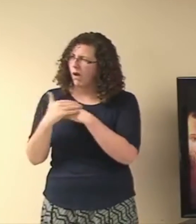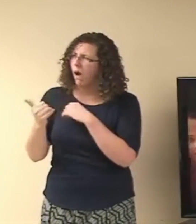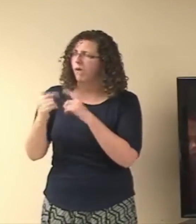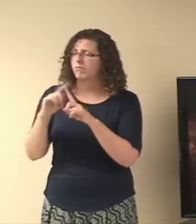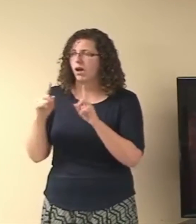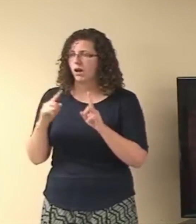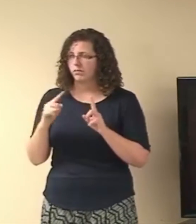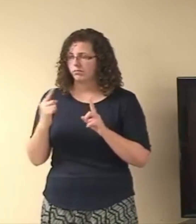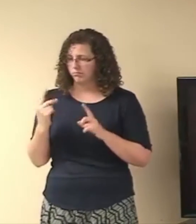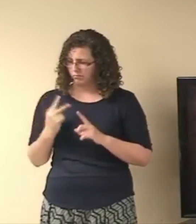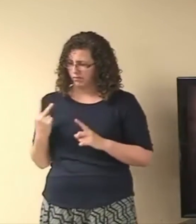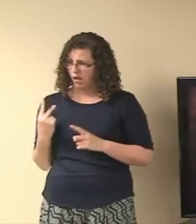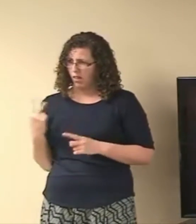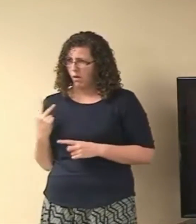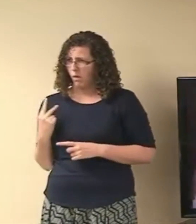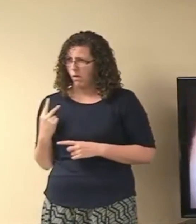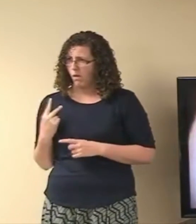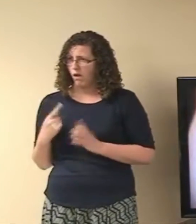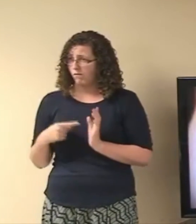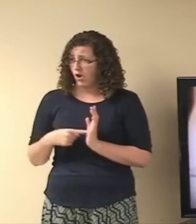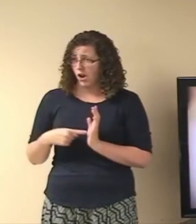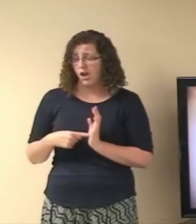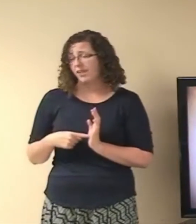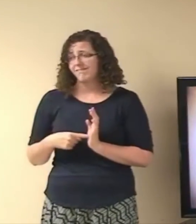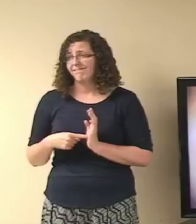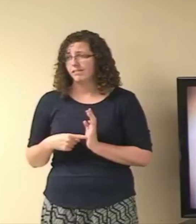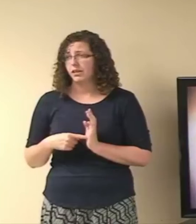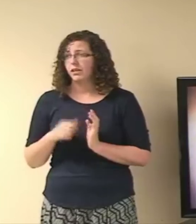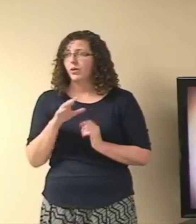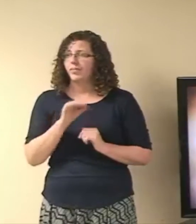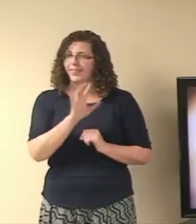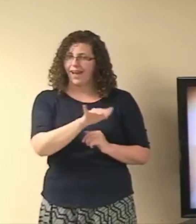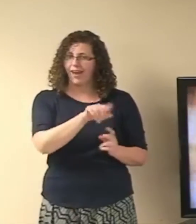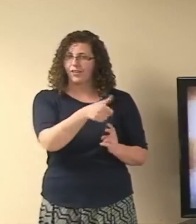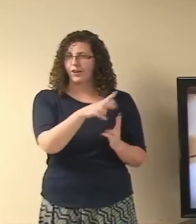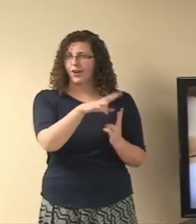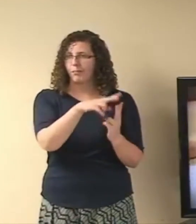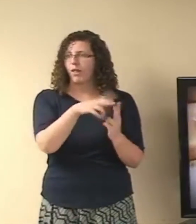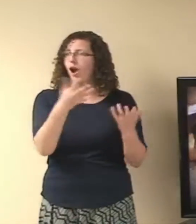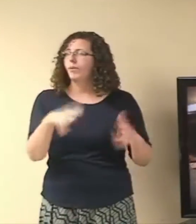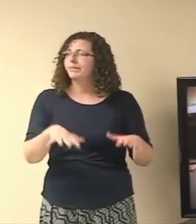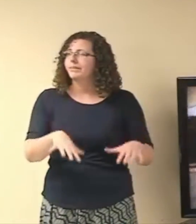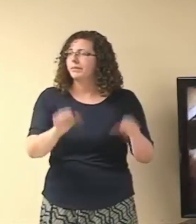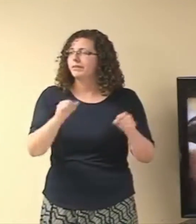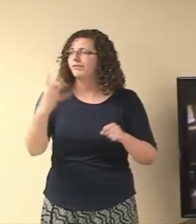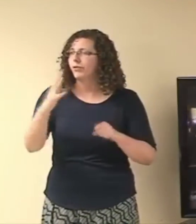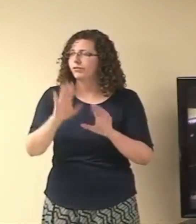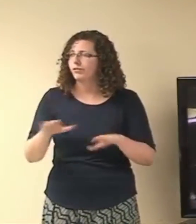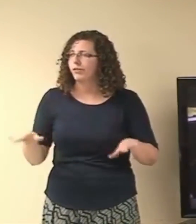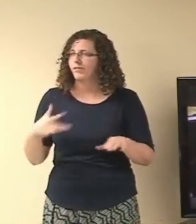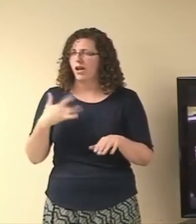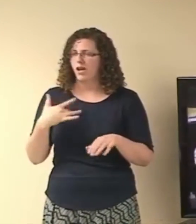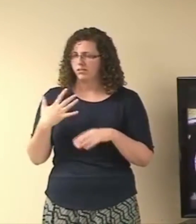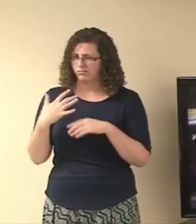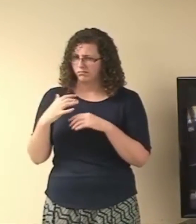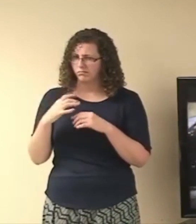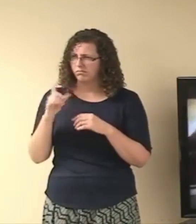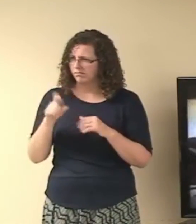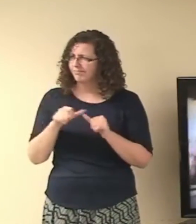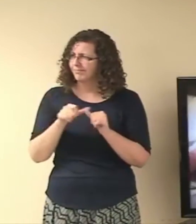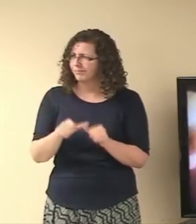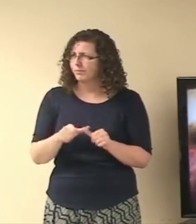our own. We found that this random couple had already adopted 4 children and felt a calling to continue to serve through